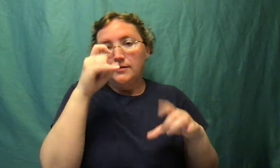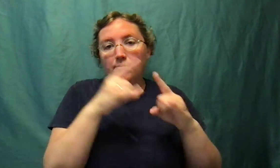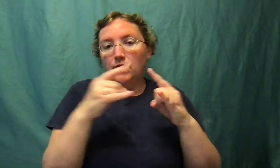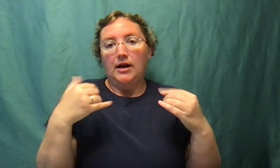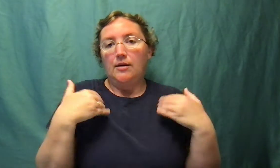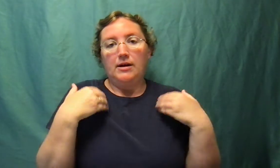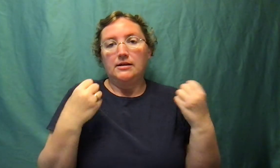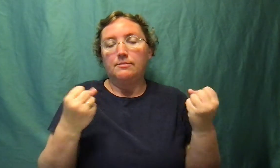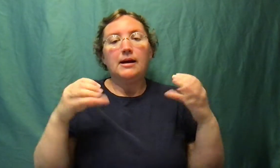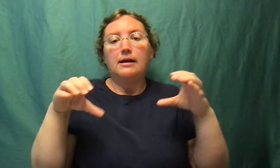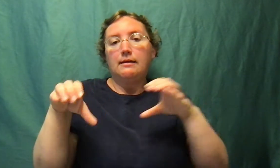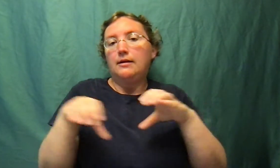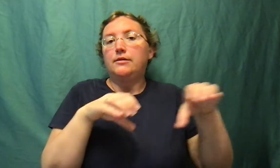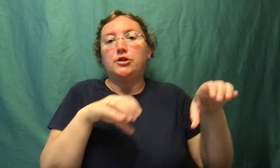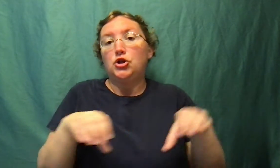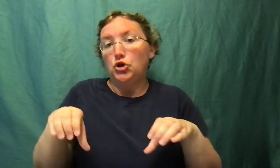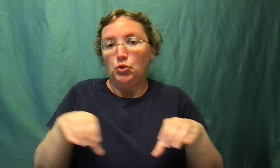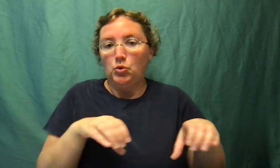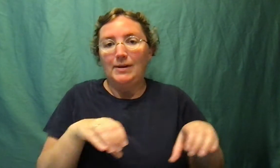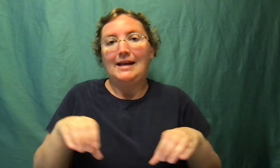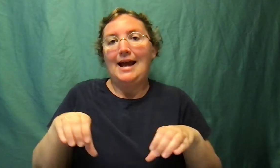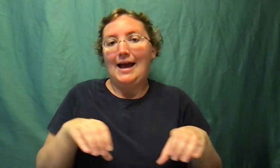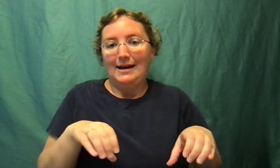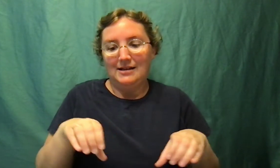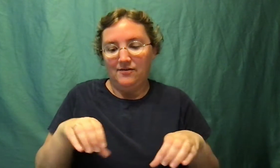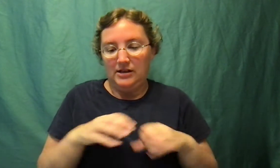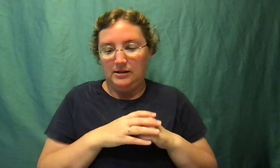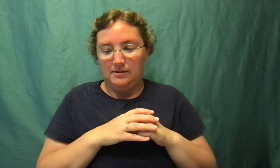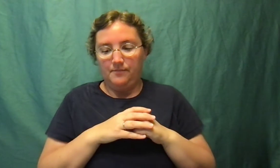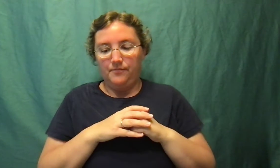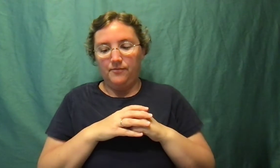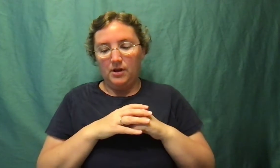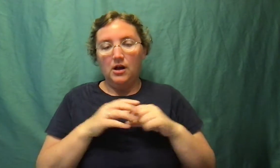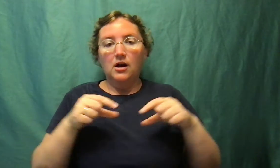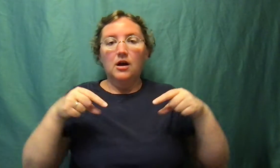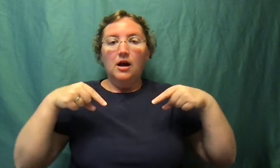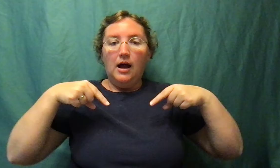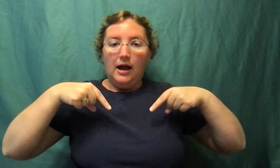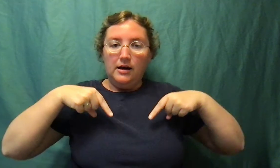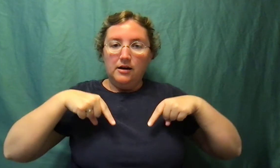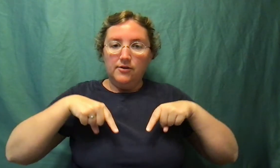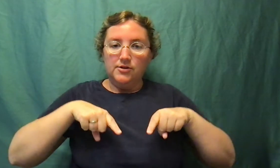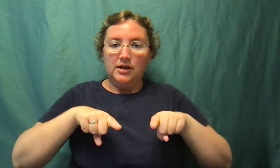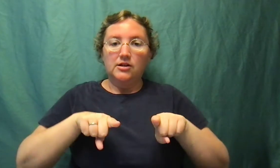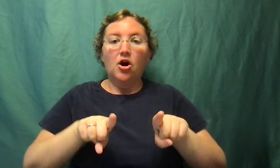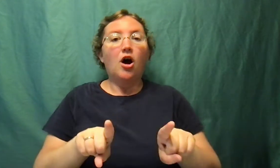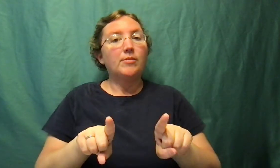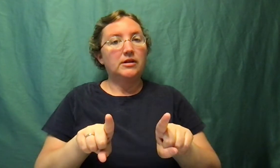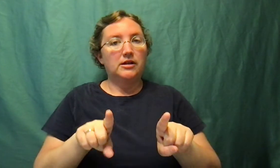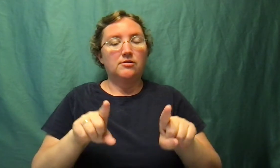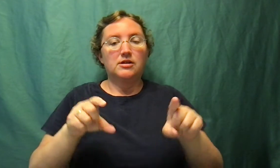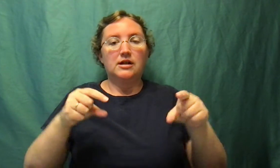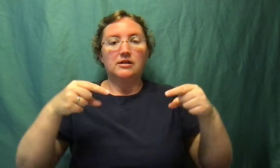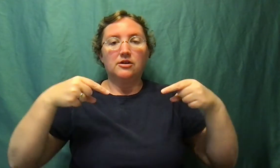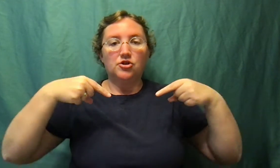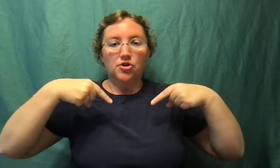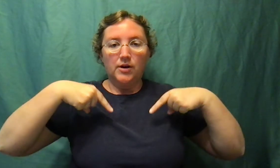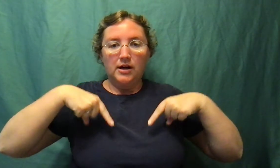summer camp has many things to do, many activities. And another sign commonly used in ASL is during.